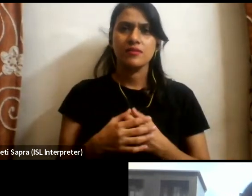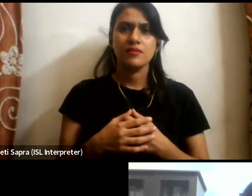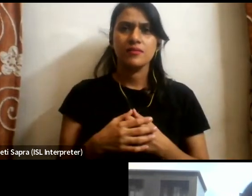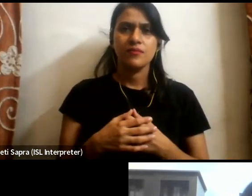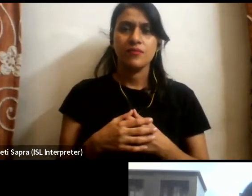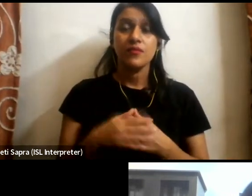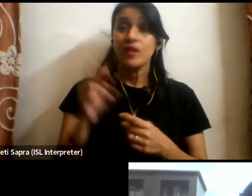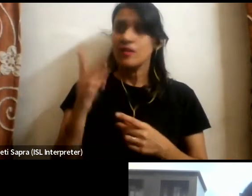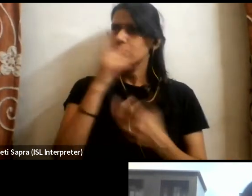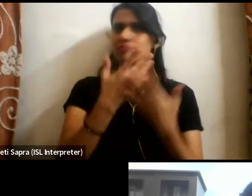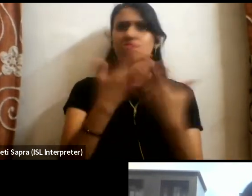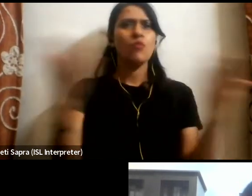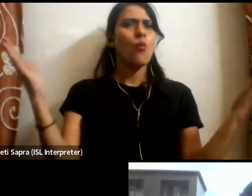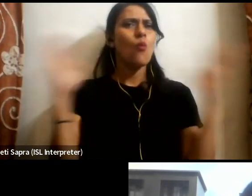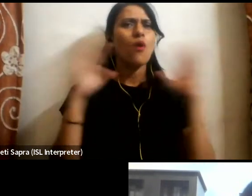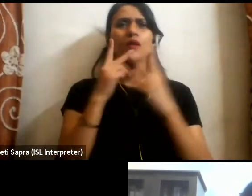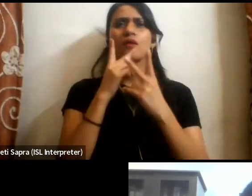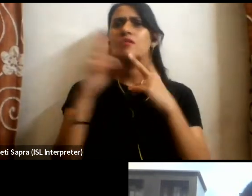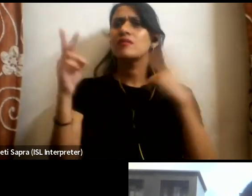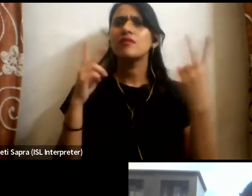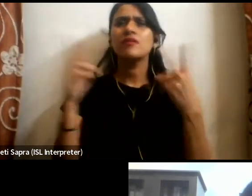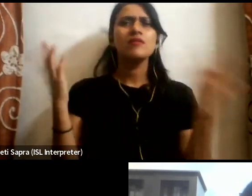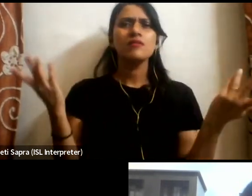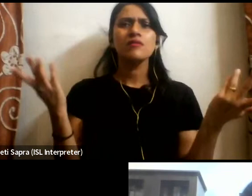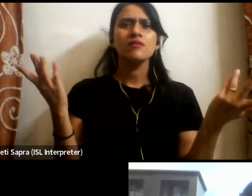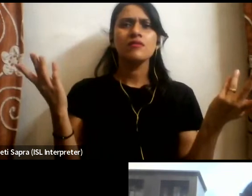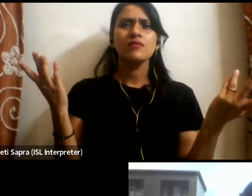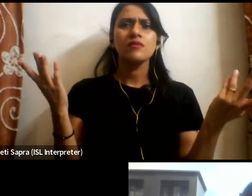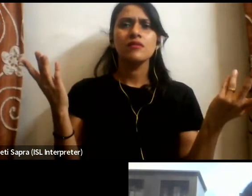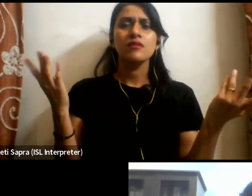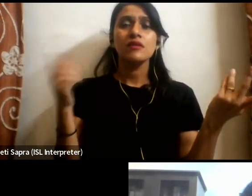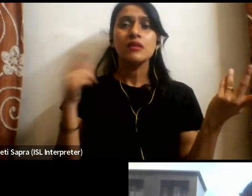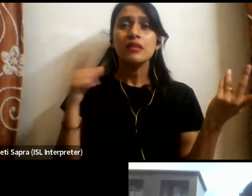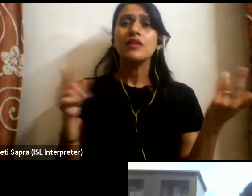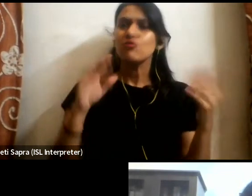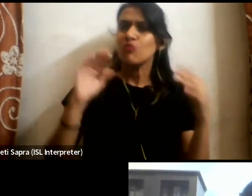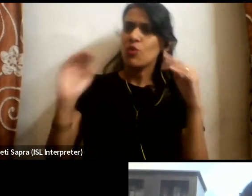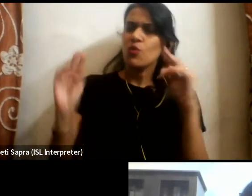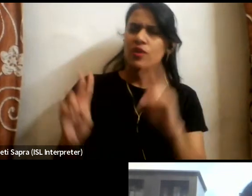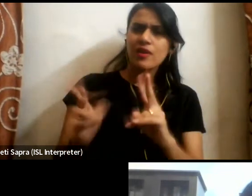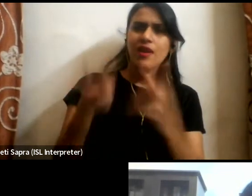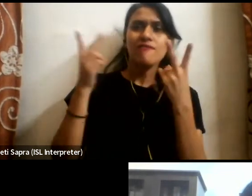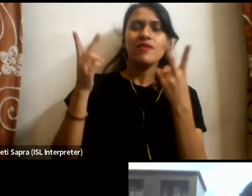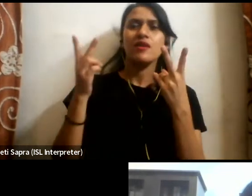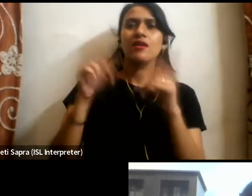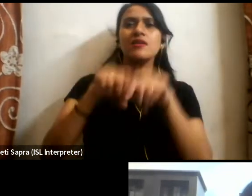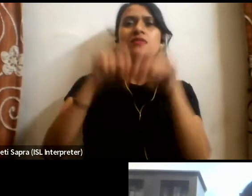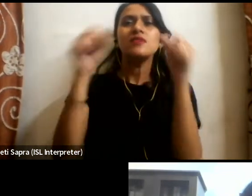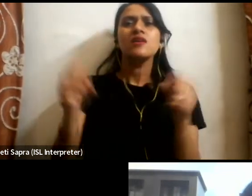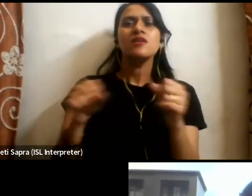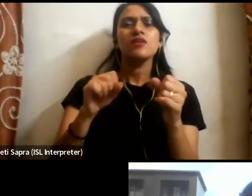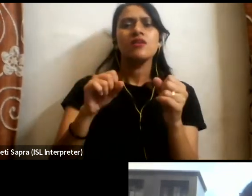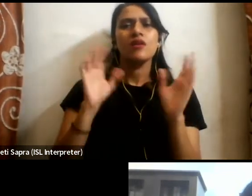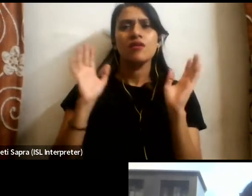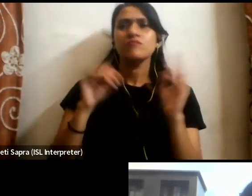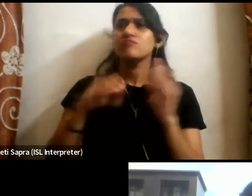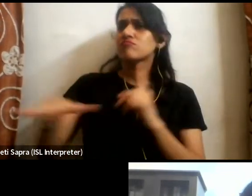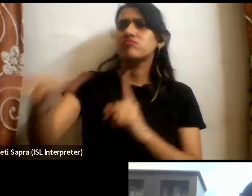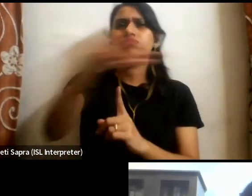the world, the Indian system is a very unique system. Around the world, there